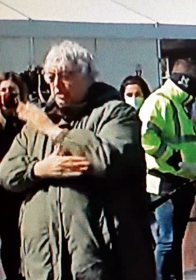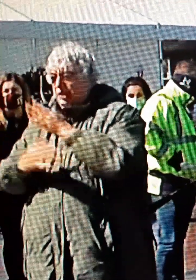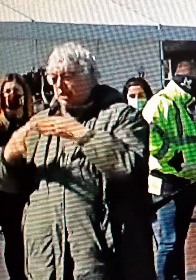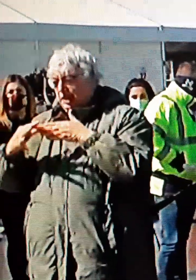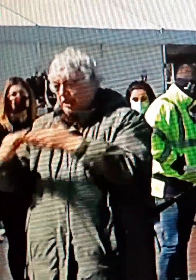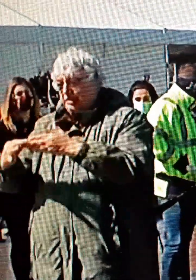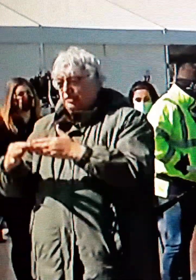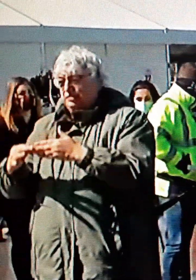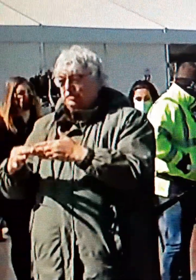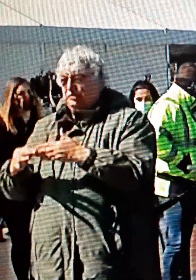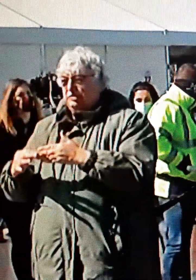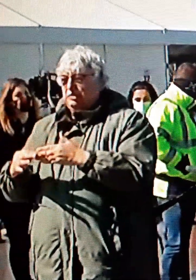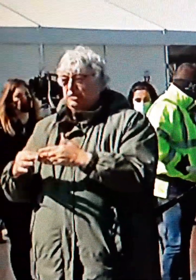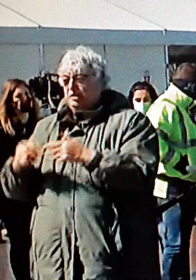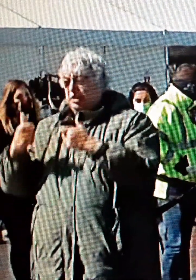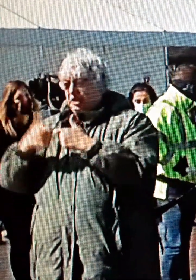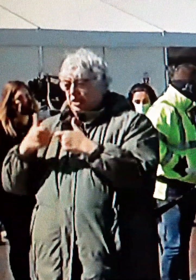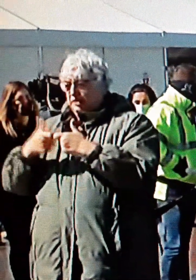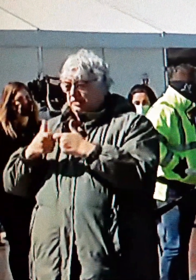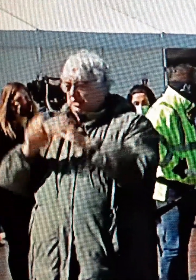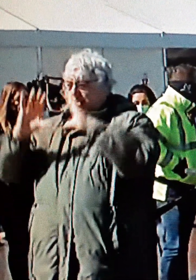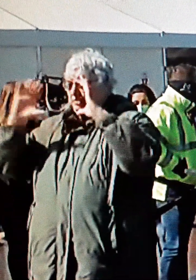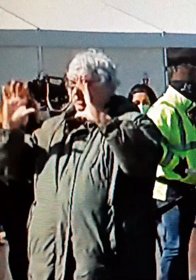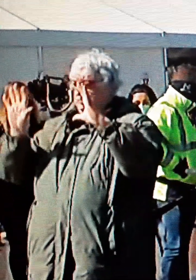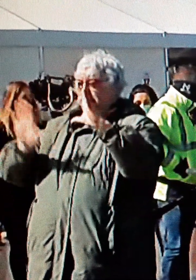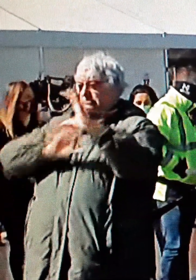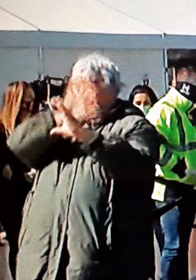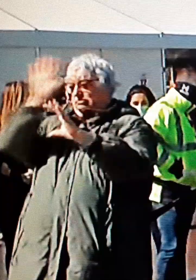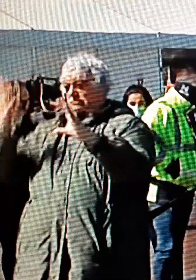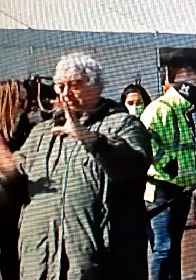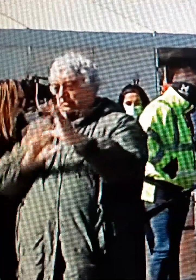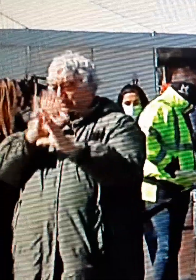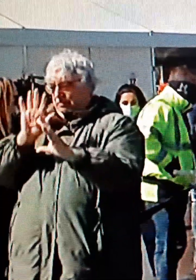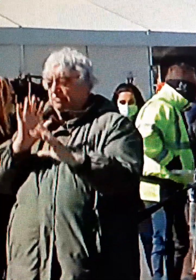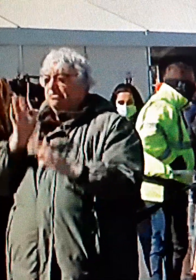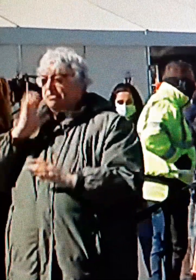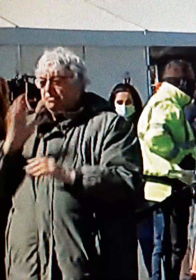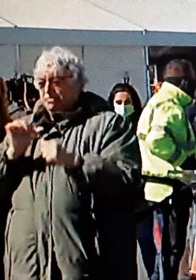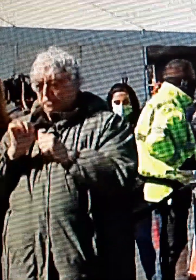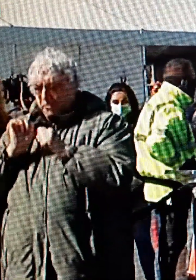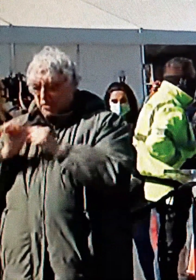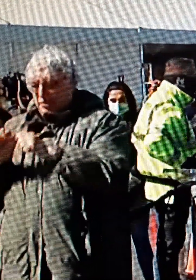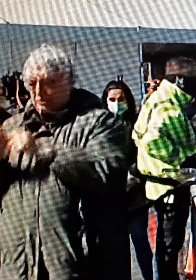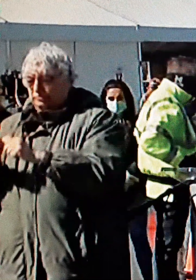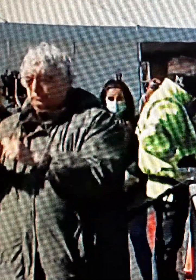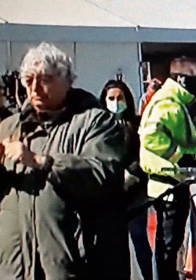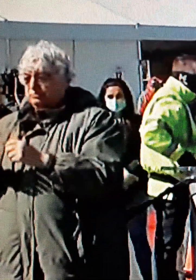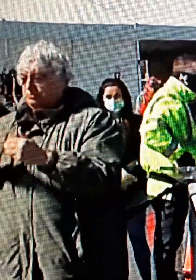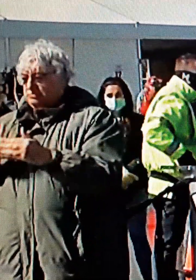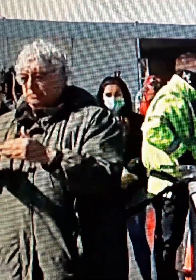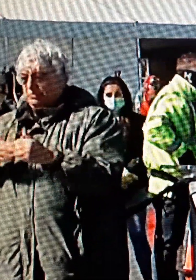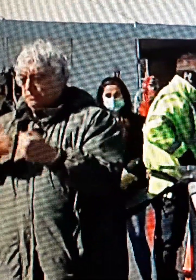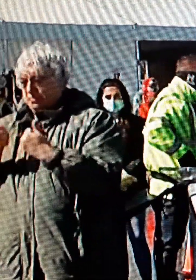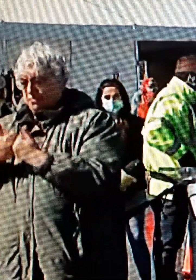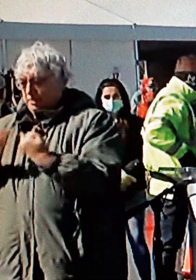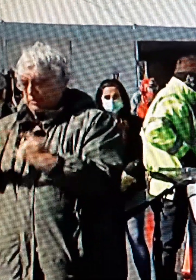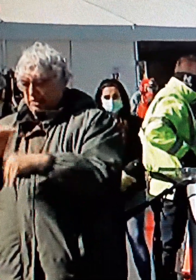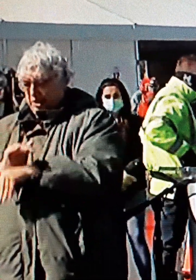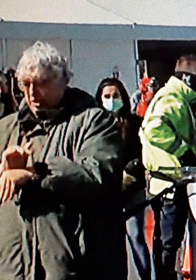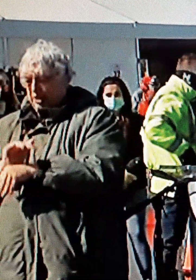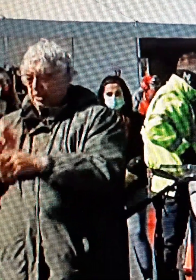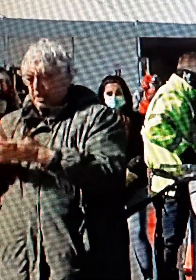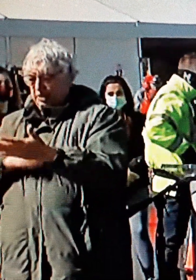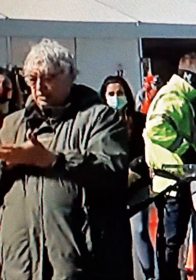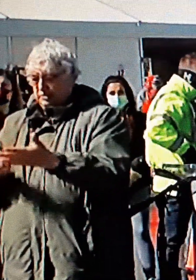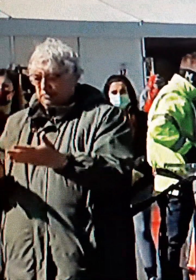our electric footprint. We will continue to work with you, even though the game's canceled tonight. We're